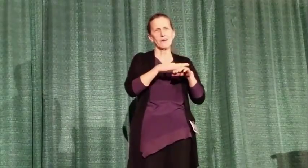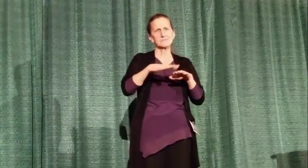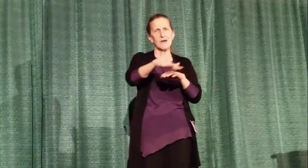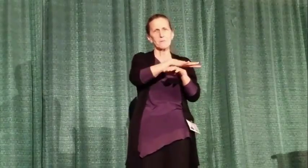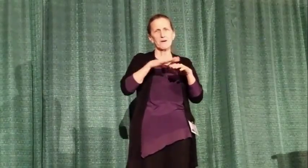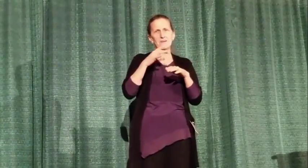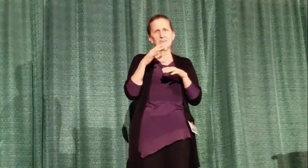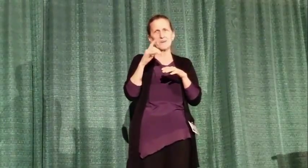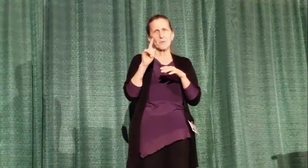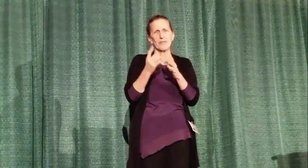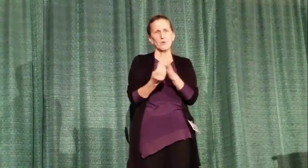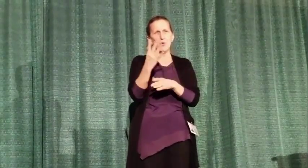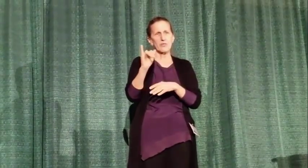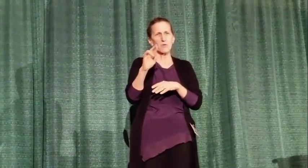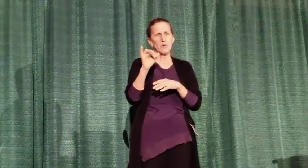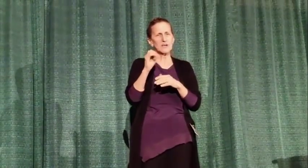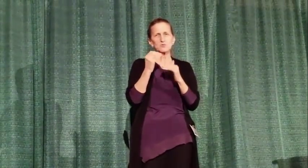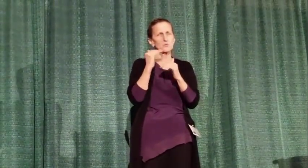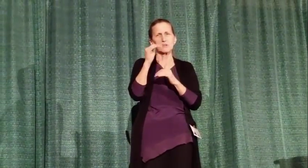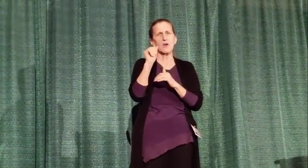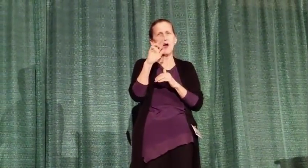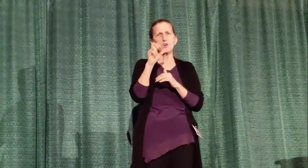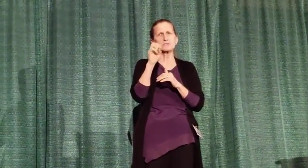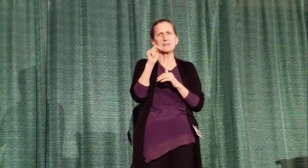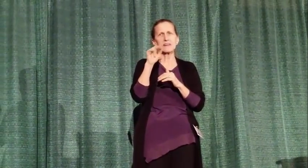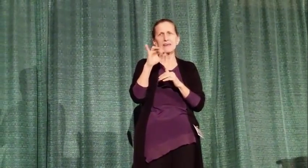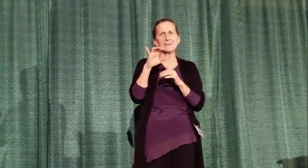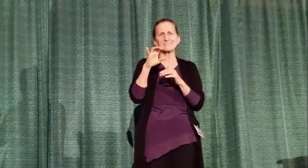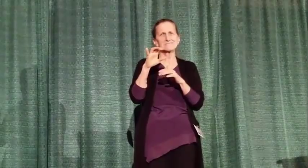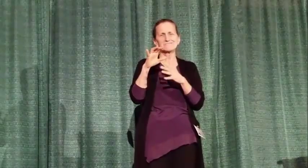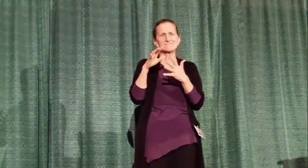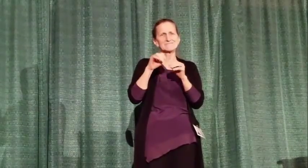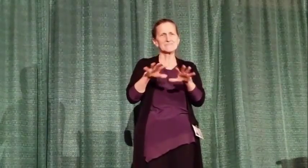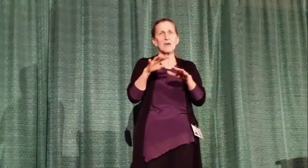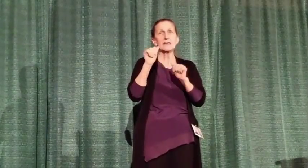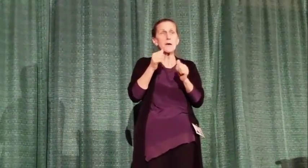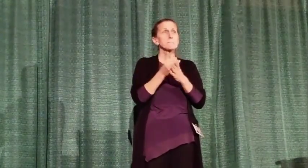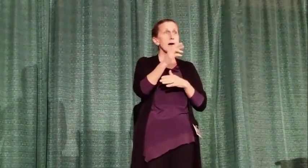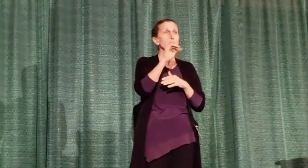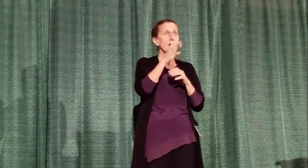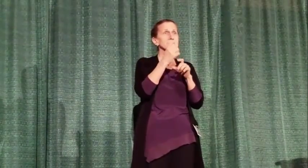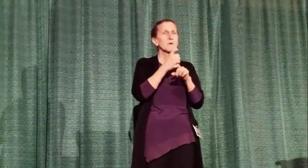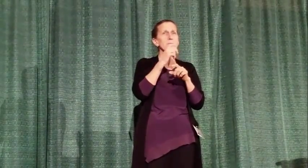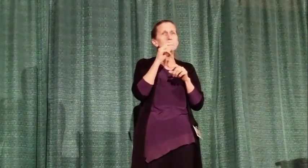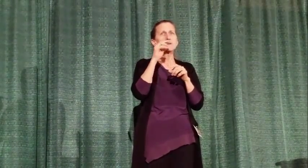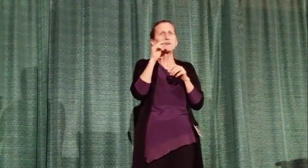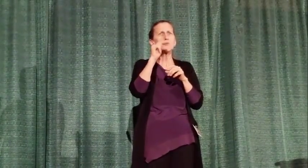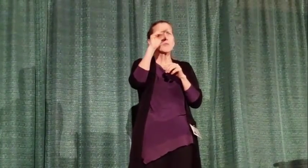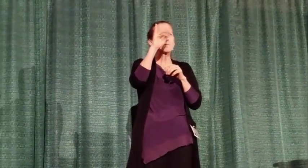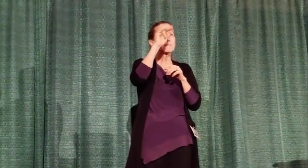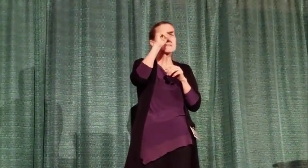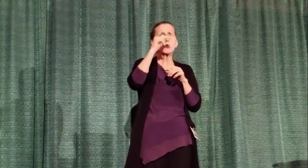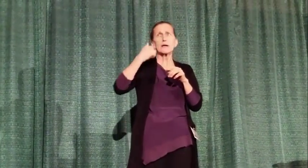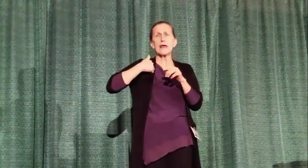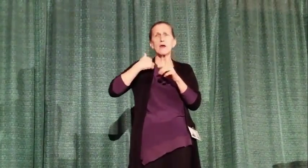the patties where they grow the rice. It's too arsenic contaminated. If you can buy rice grown in northern Minnesota and Canada that's grown